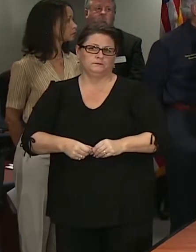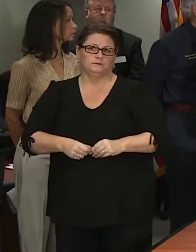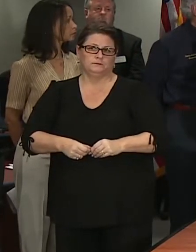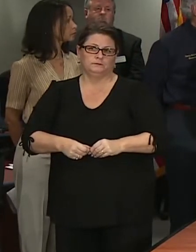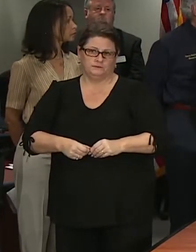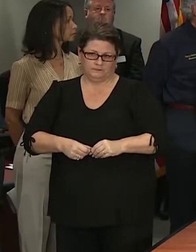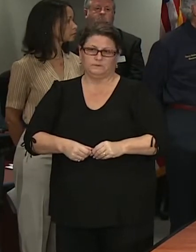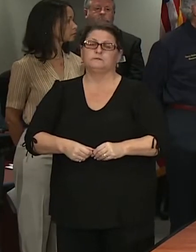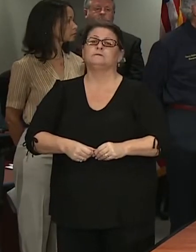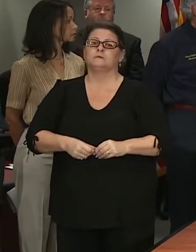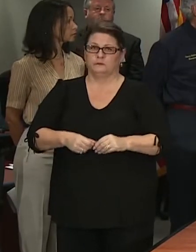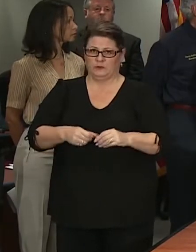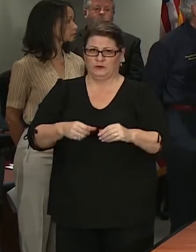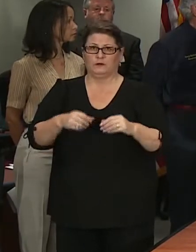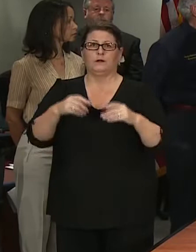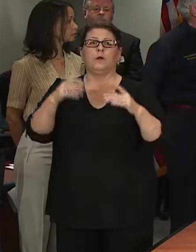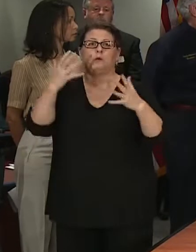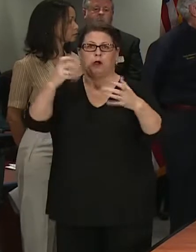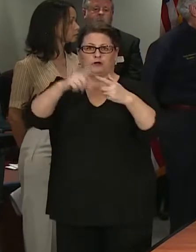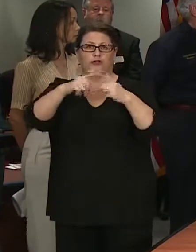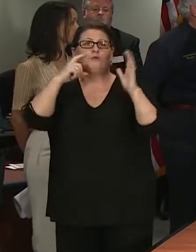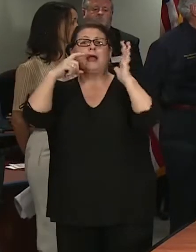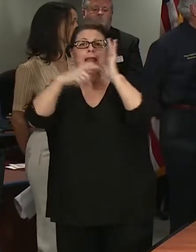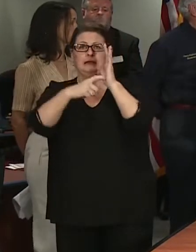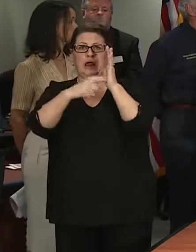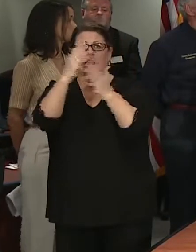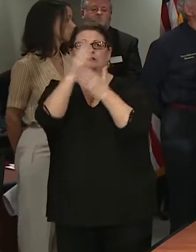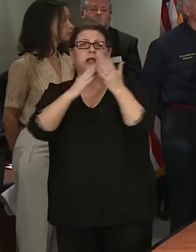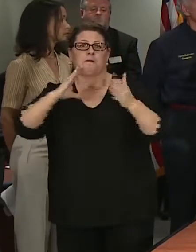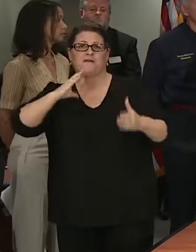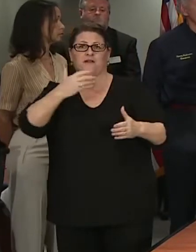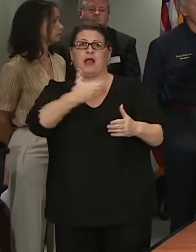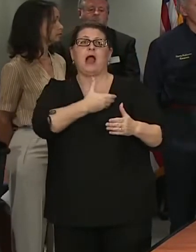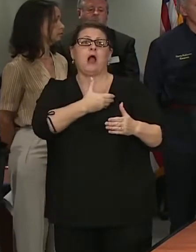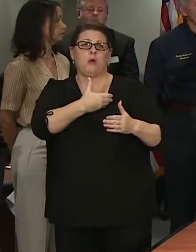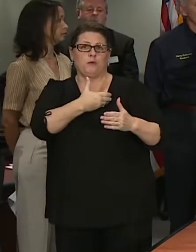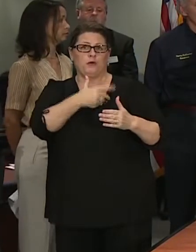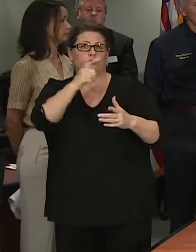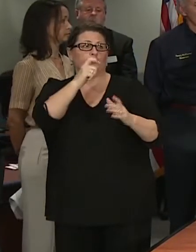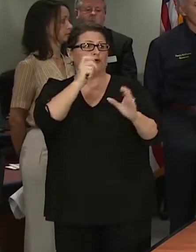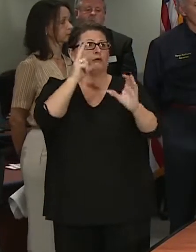I'd like to recognize some of our participants that have been a part of this process.